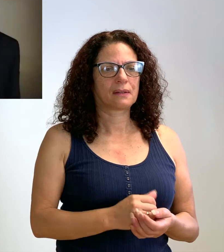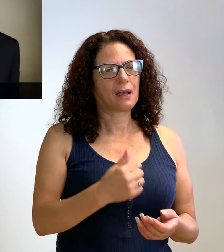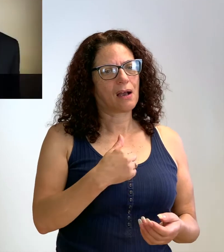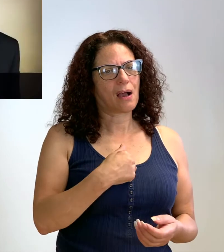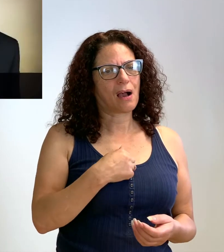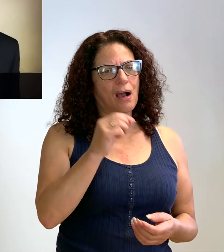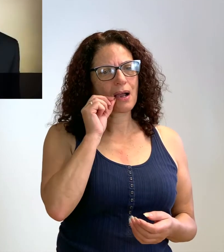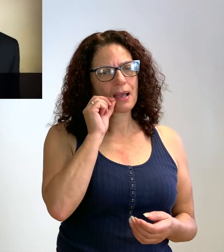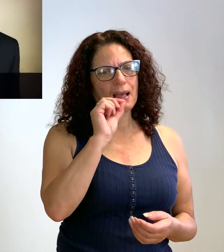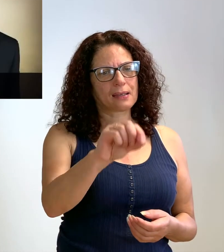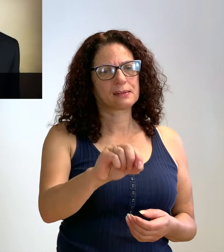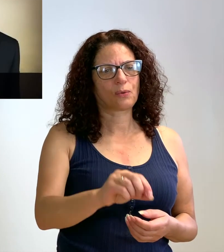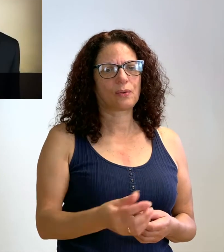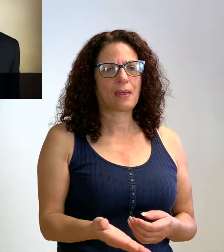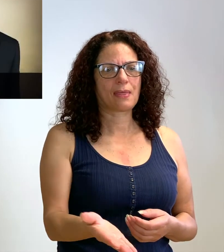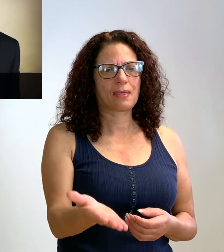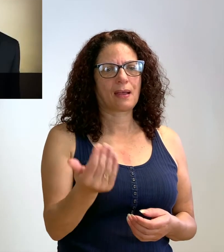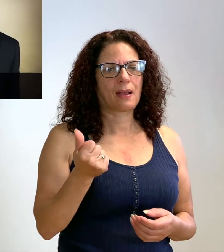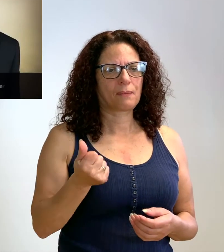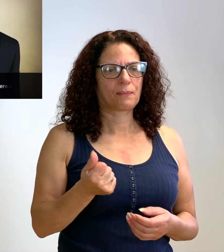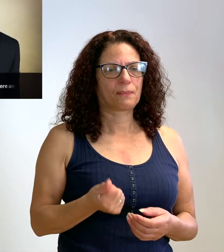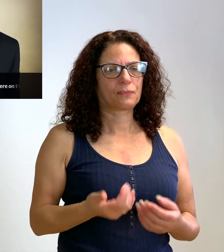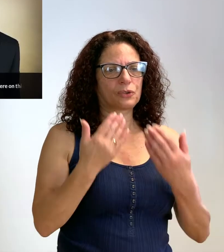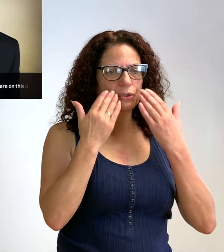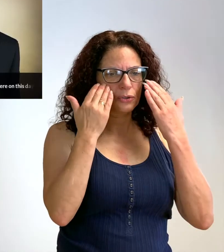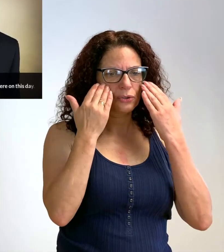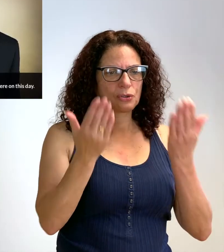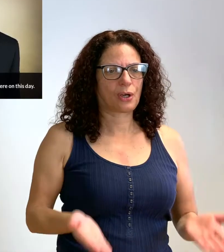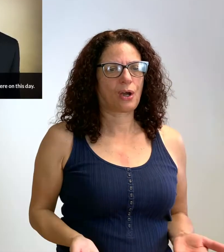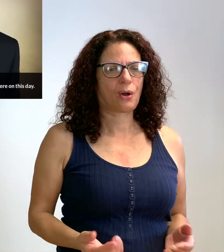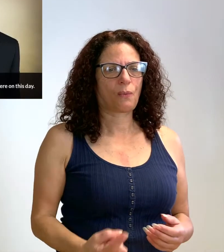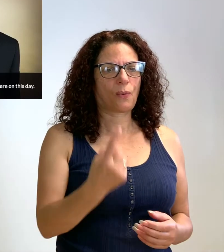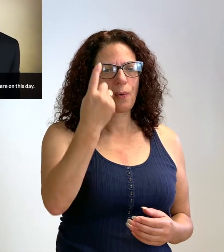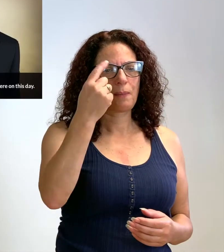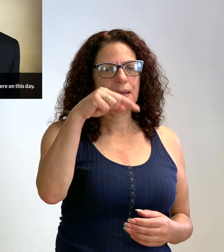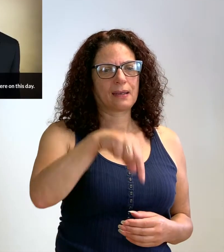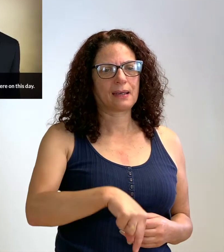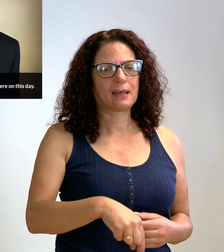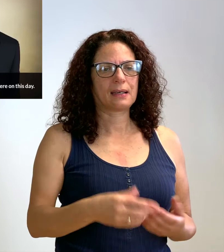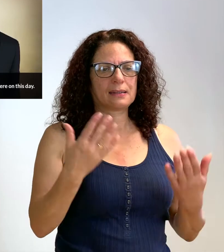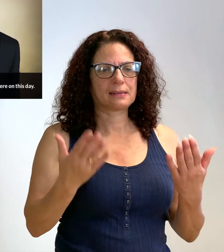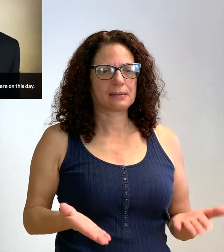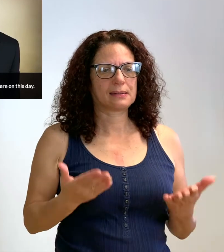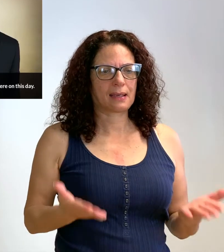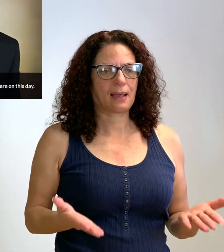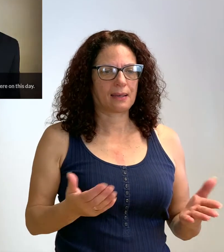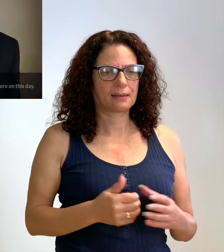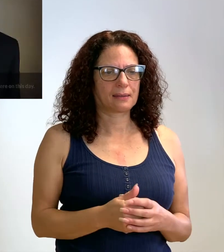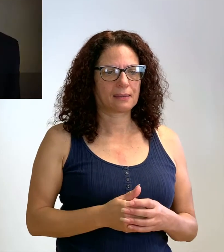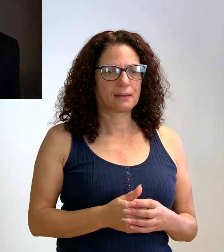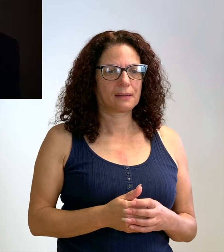I asked all of them to show up here on this day.